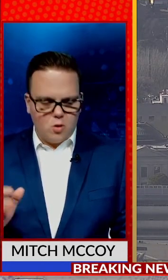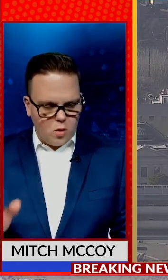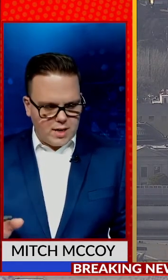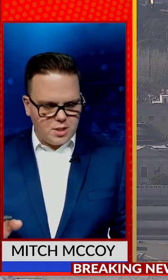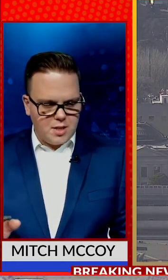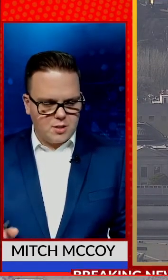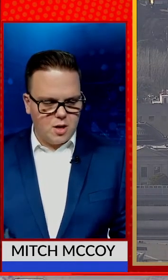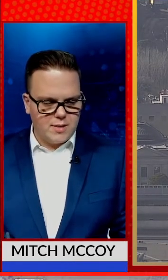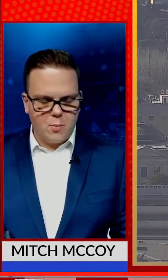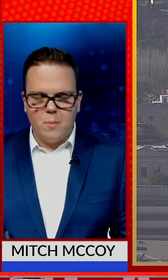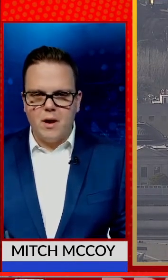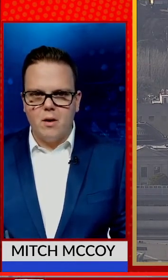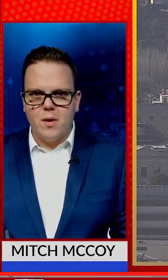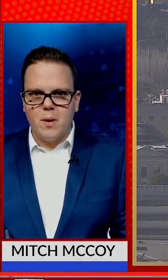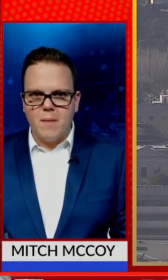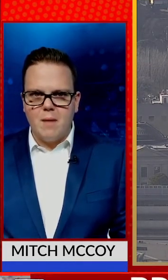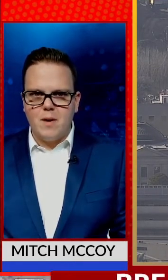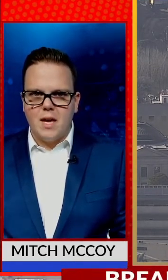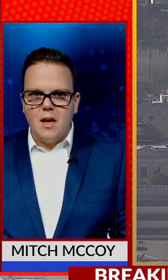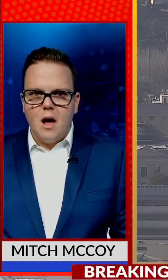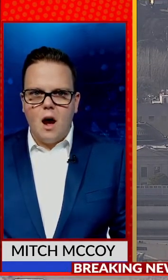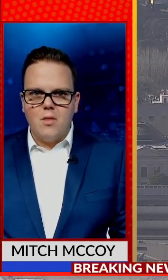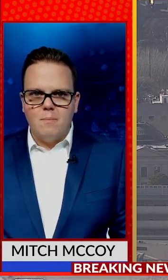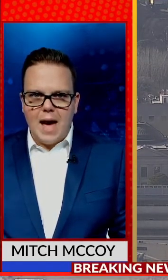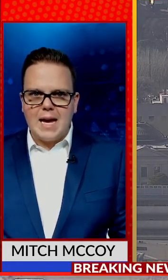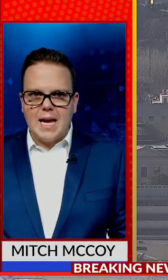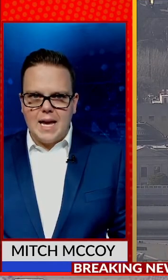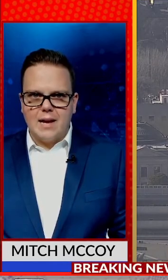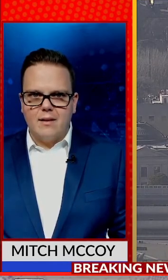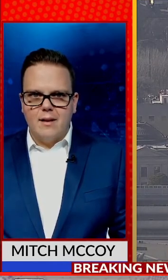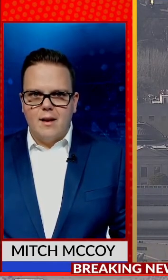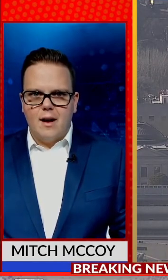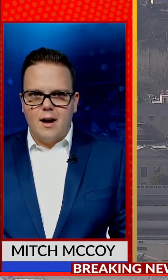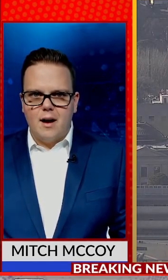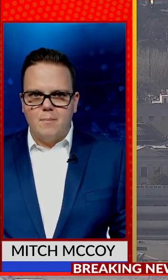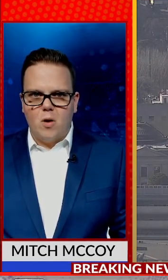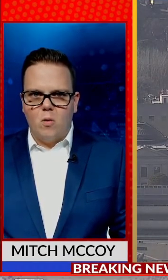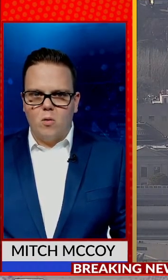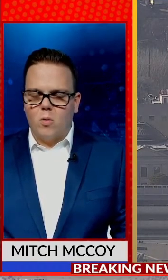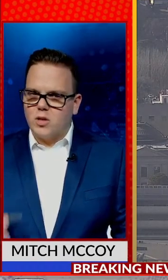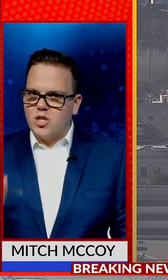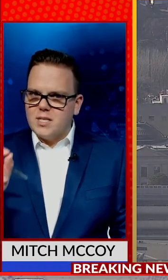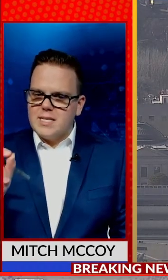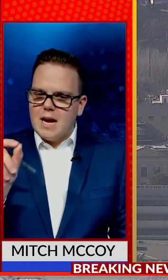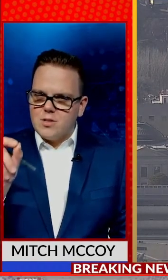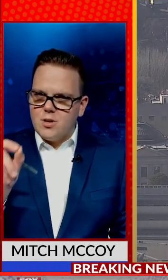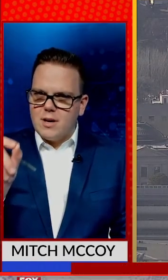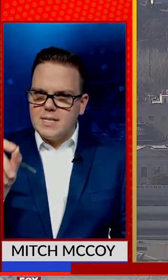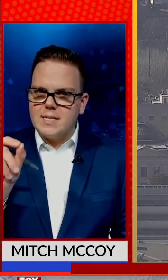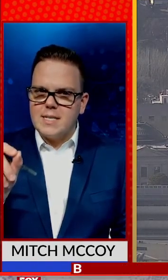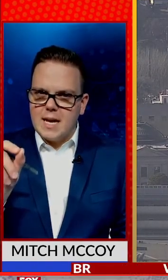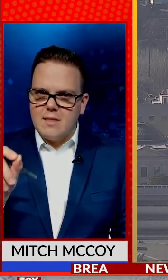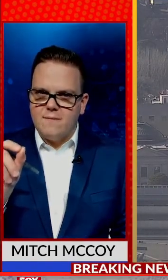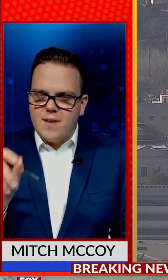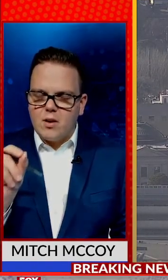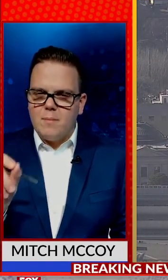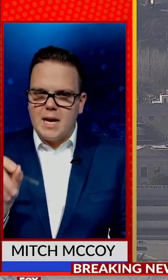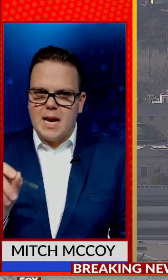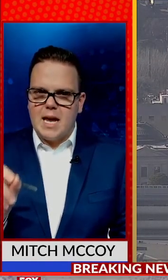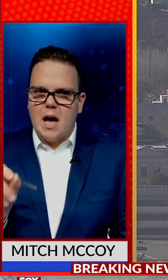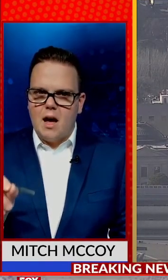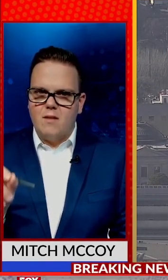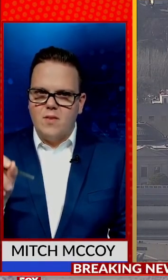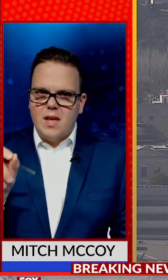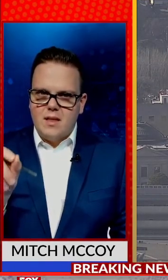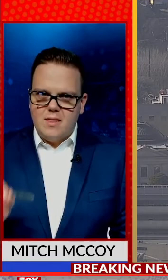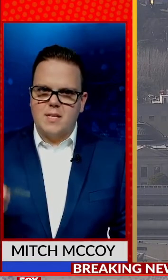possible, according to Dr. Jose Romero, that we may be on the back end or just now starting to see the very